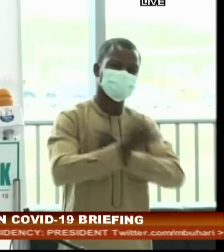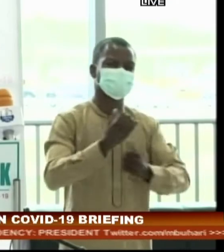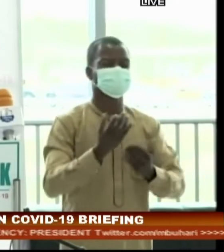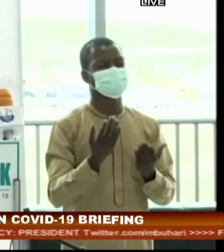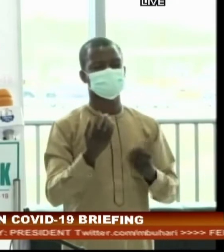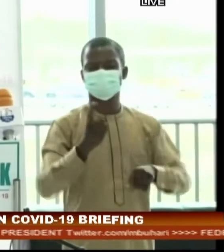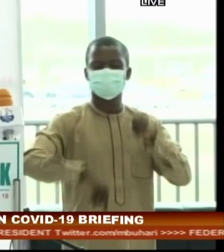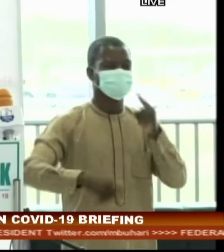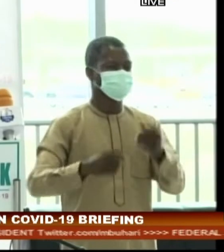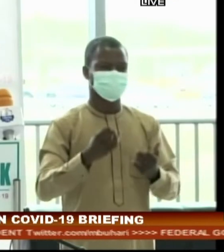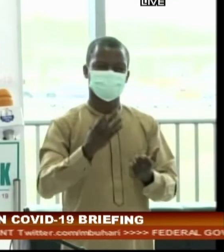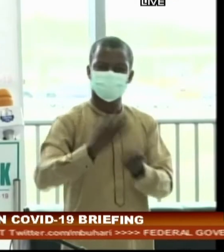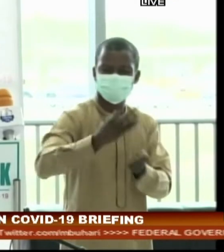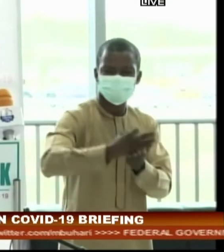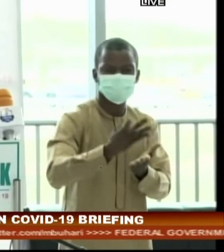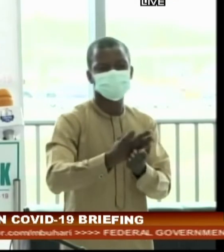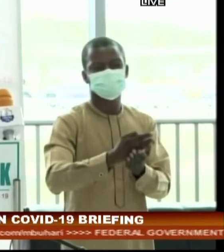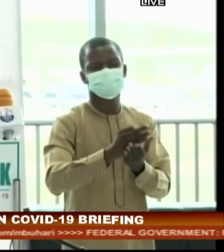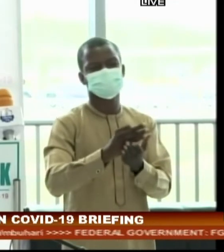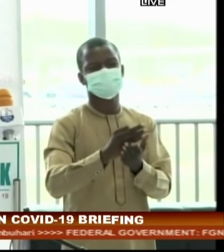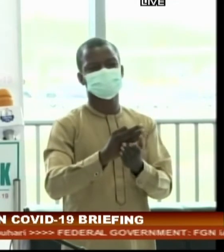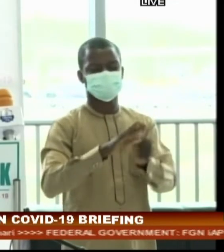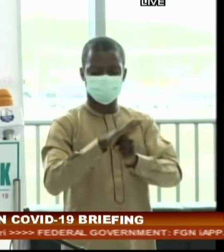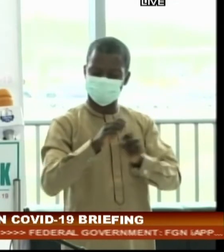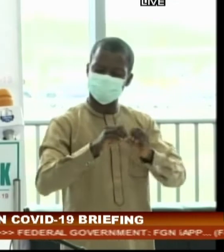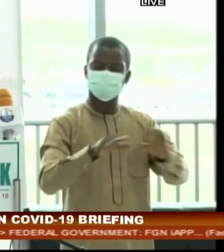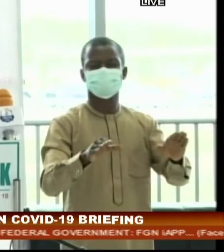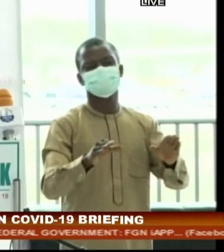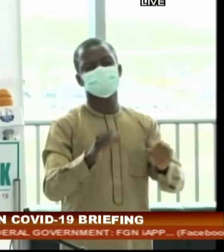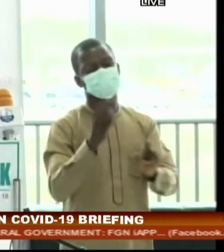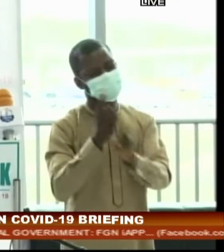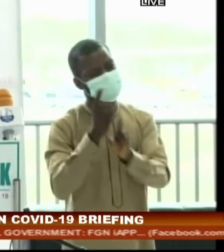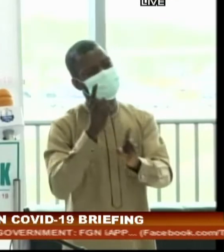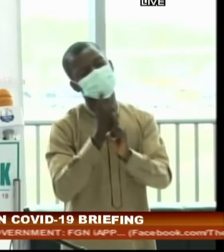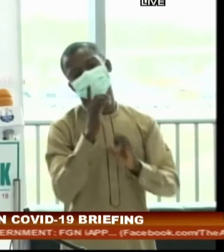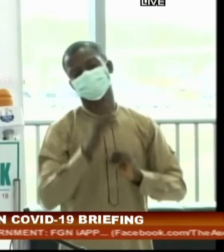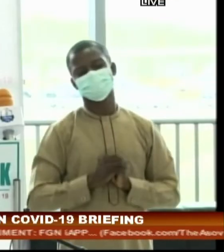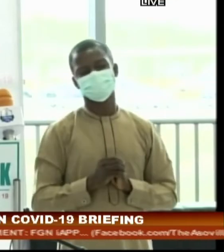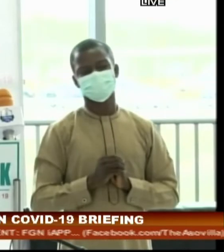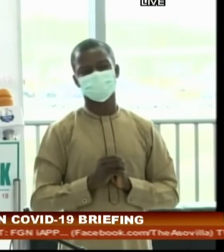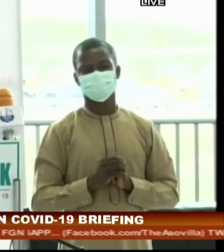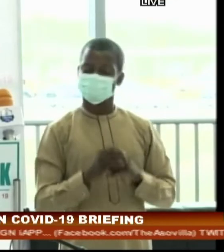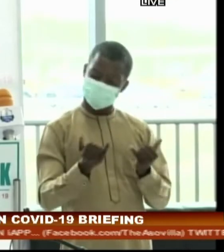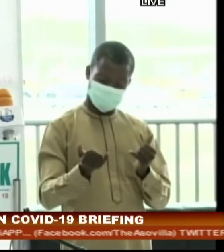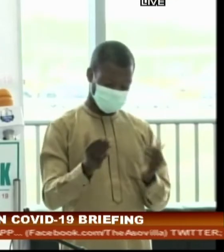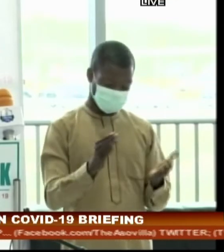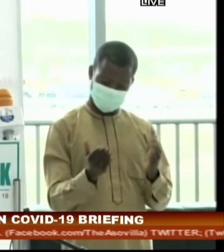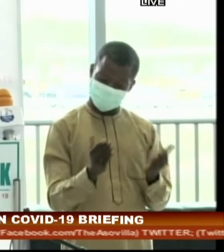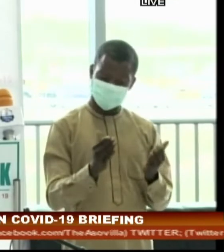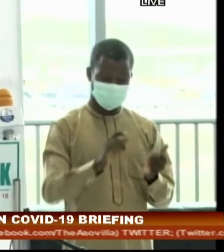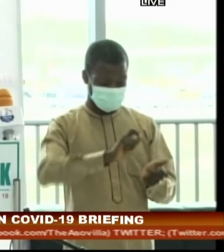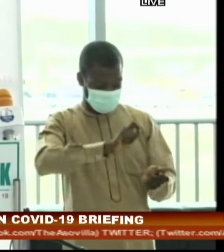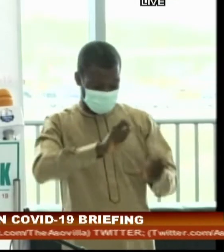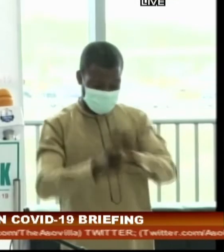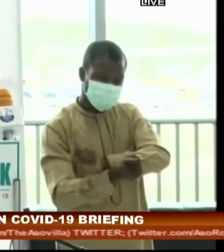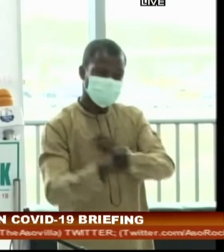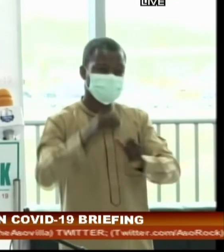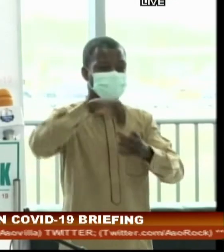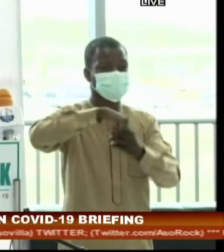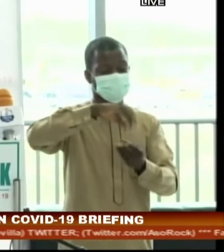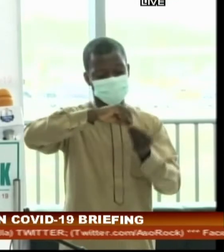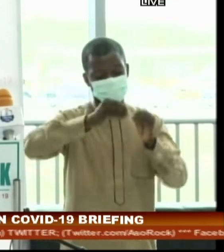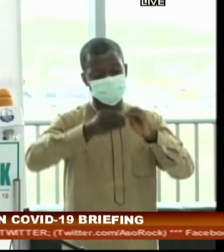the response adequately. By way of comparisons, the changes in numbers